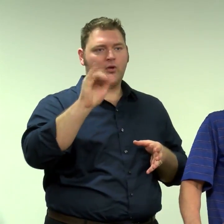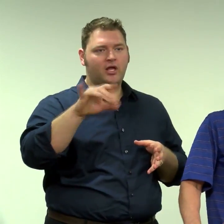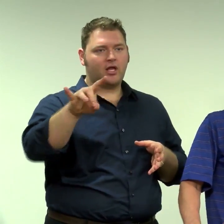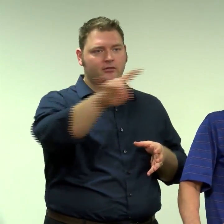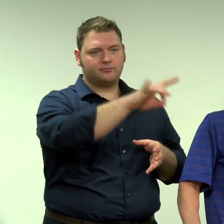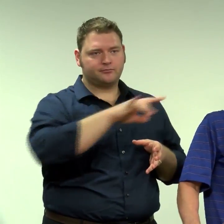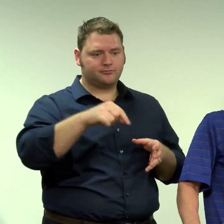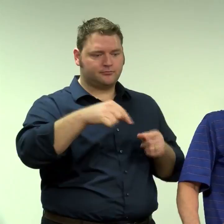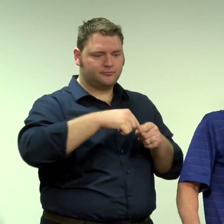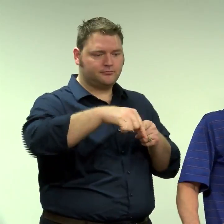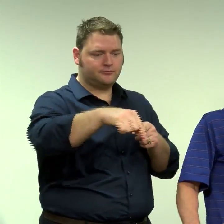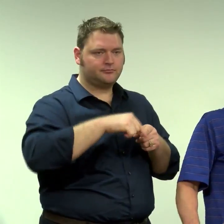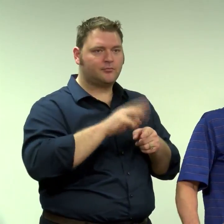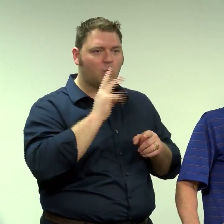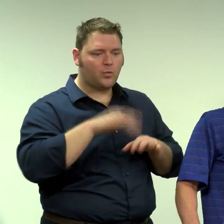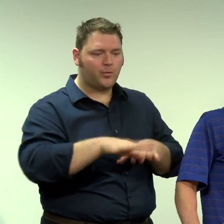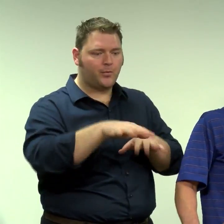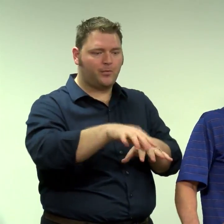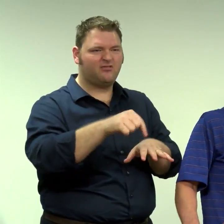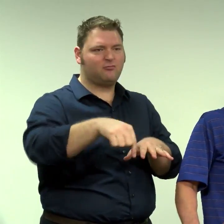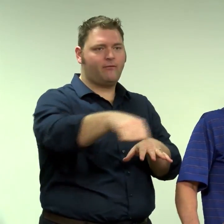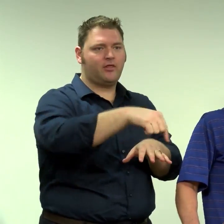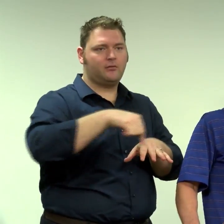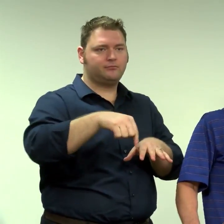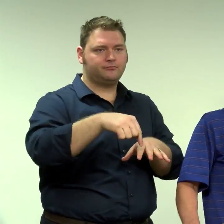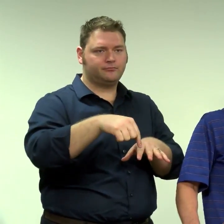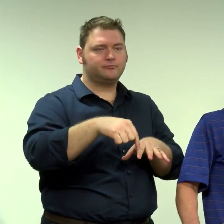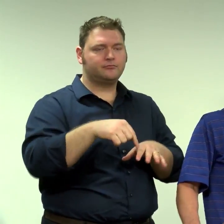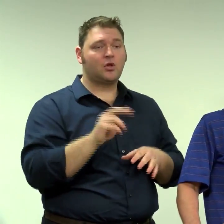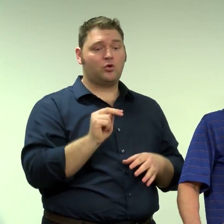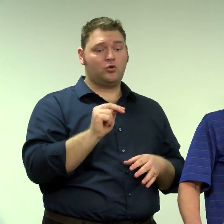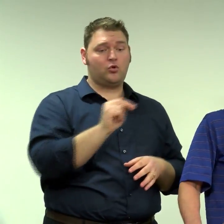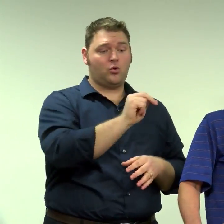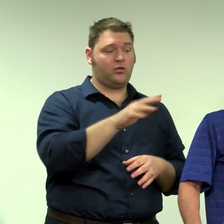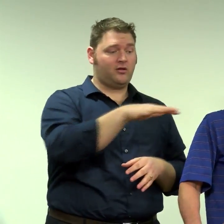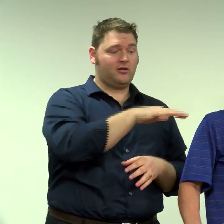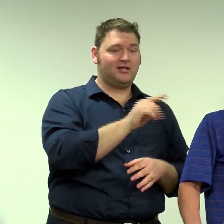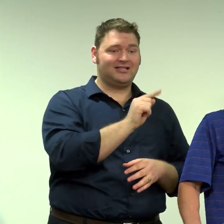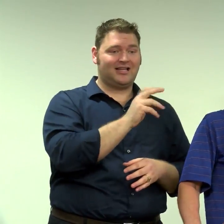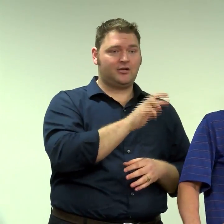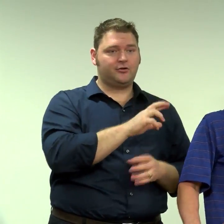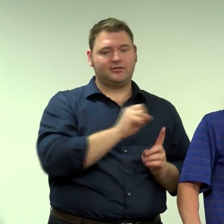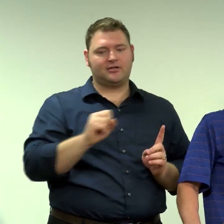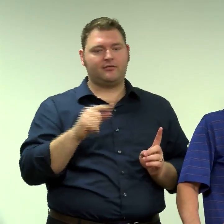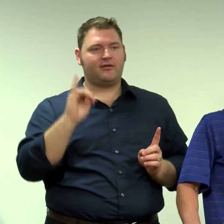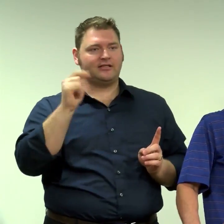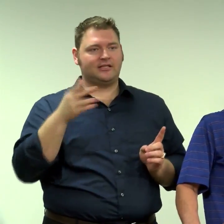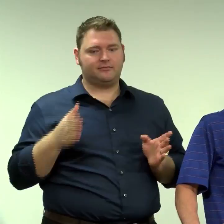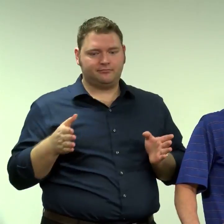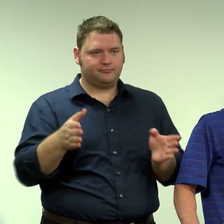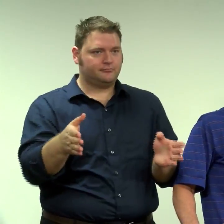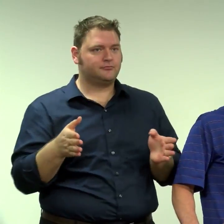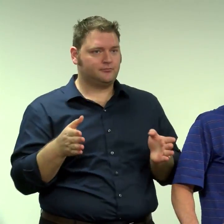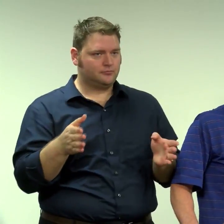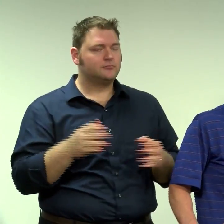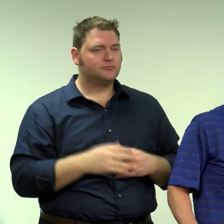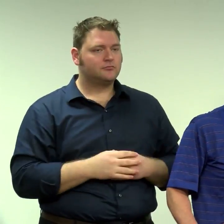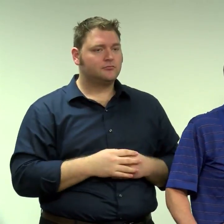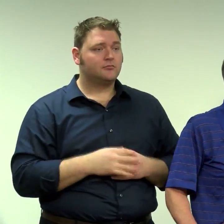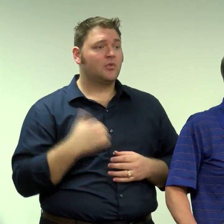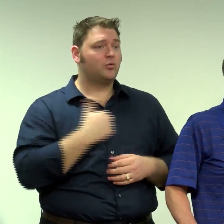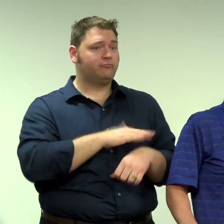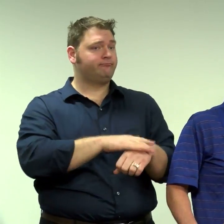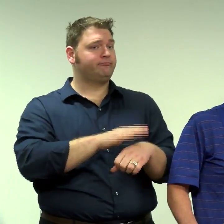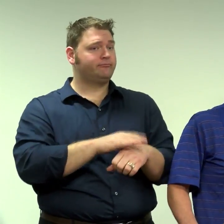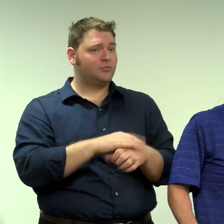be I-10. So we'll have a better handle as we move forward. We just want to make sure that we put the communities on notice to be mindful of what's going on in that